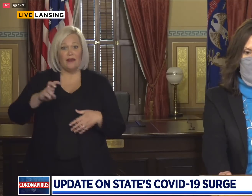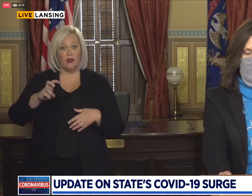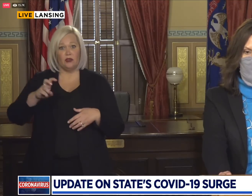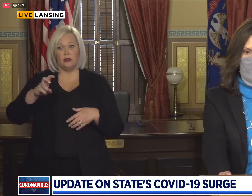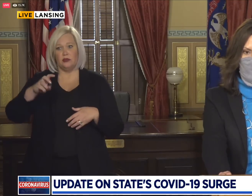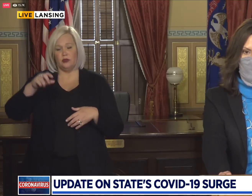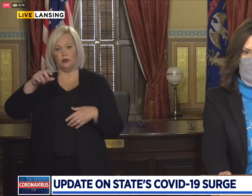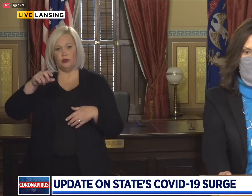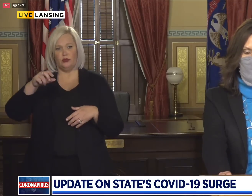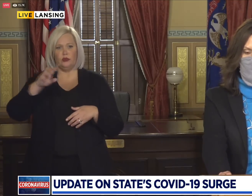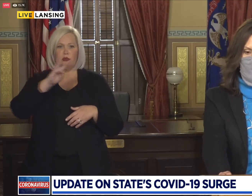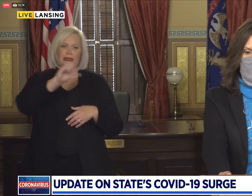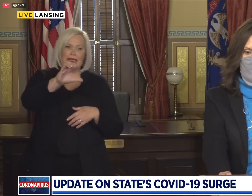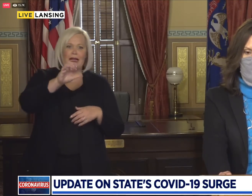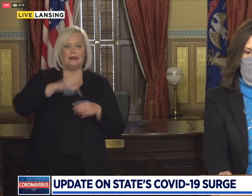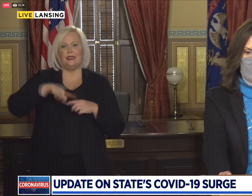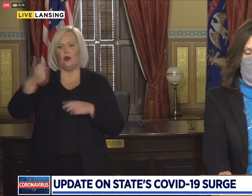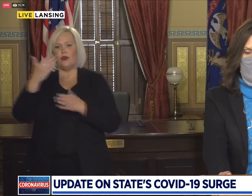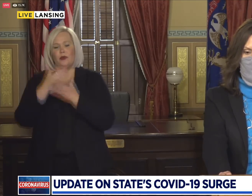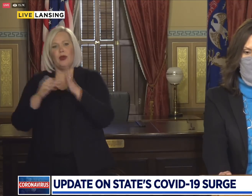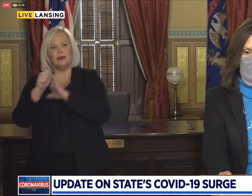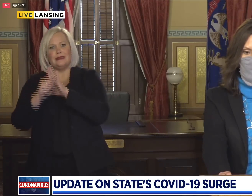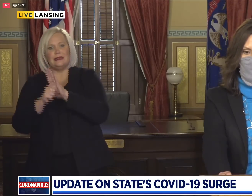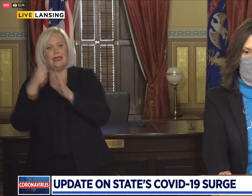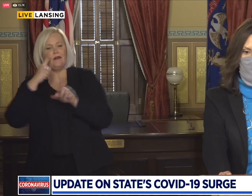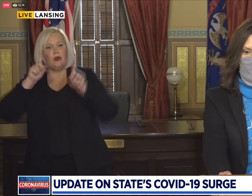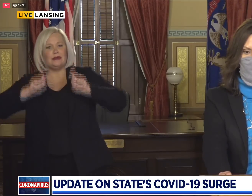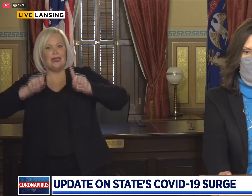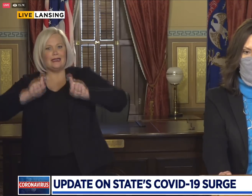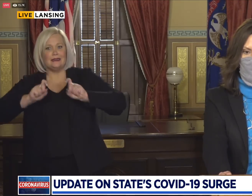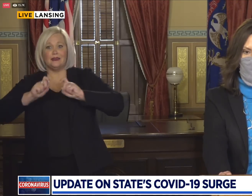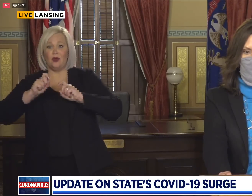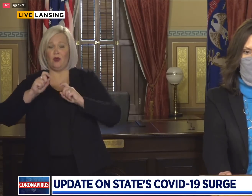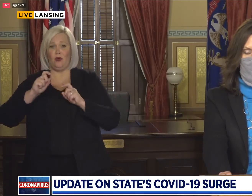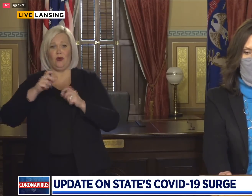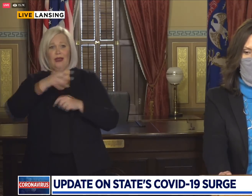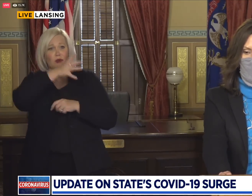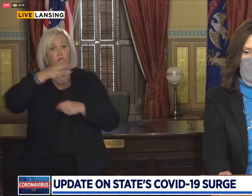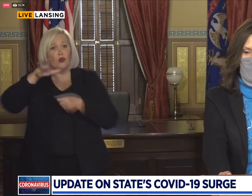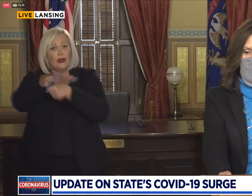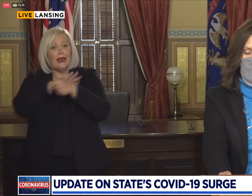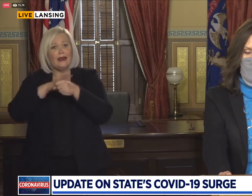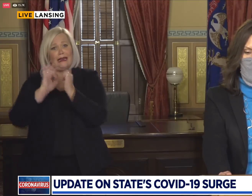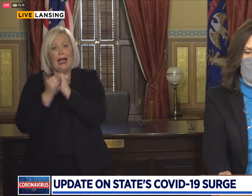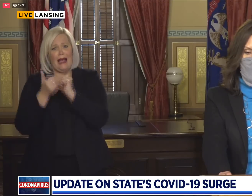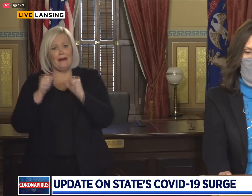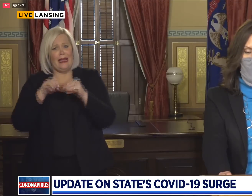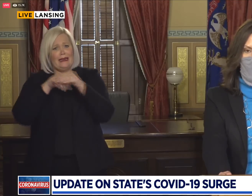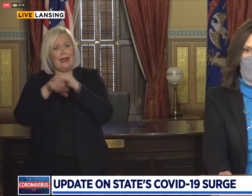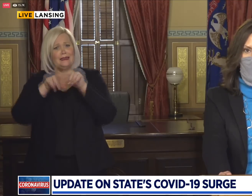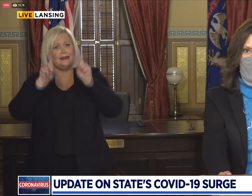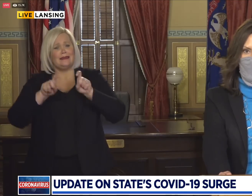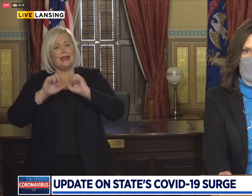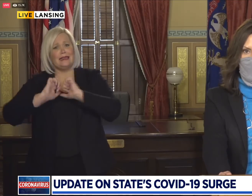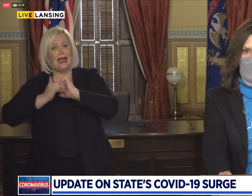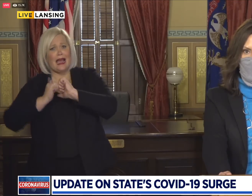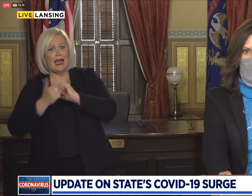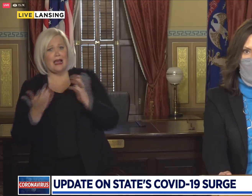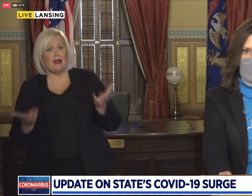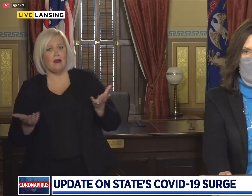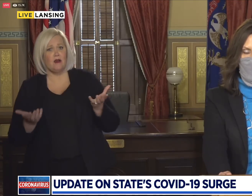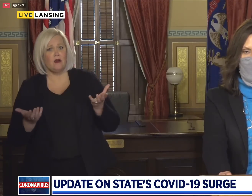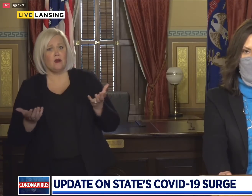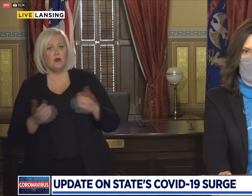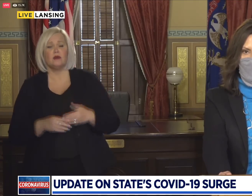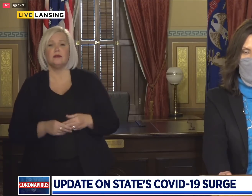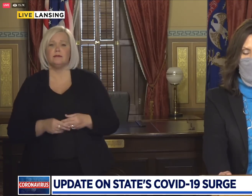or to Wisconsin to get tested. So how can people get tested right now when they need it? So I'm going to ask Dr.